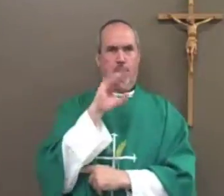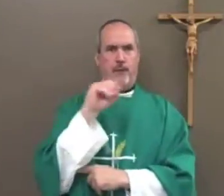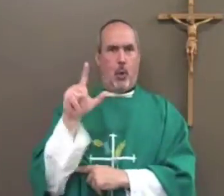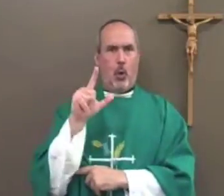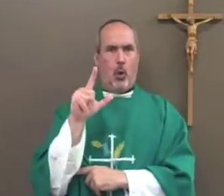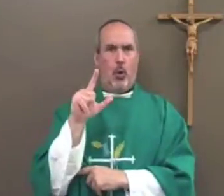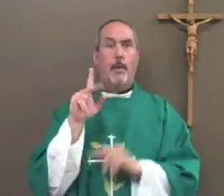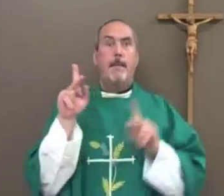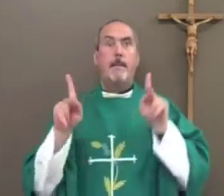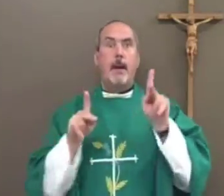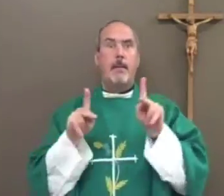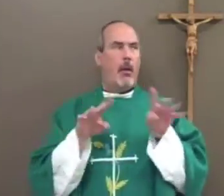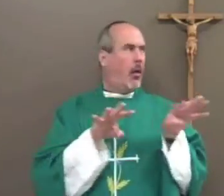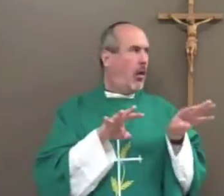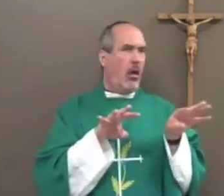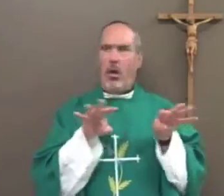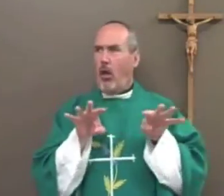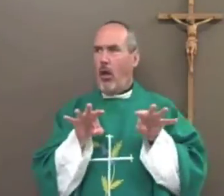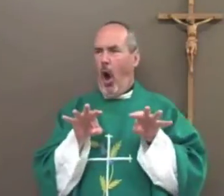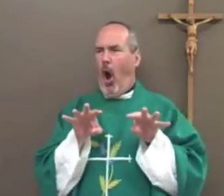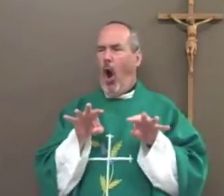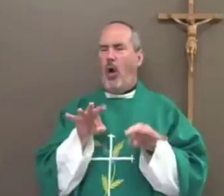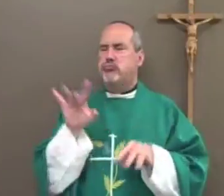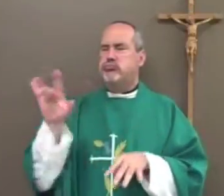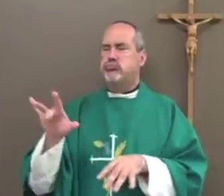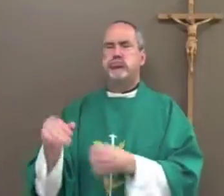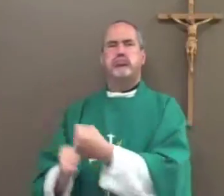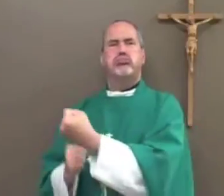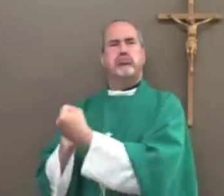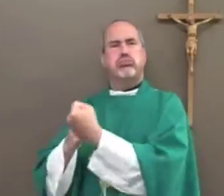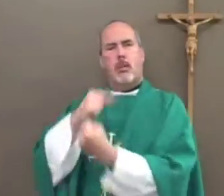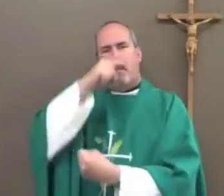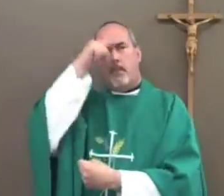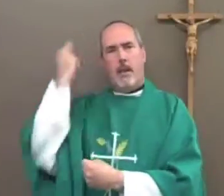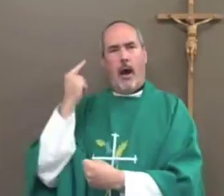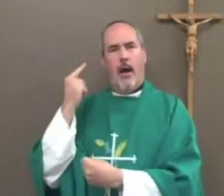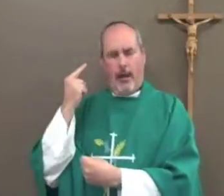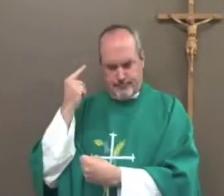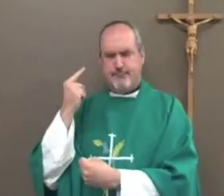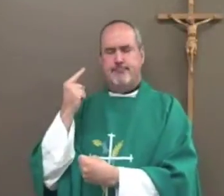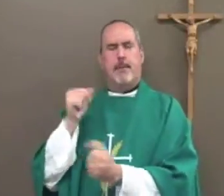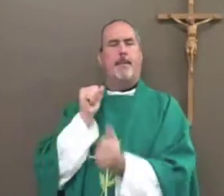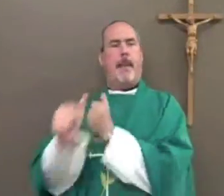They were peaceful about their protest, and white people looked the fool.